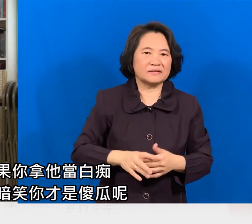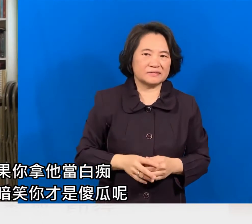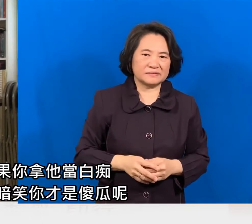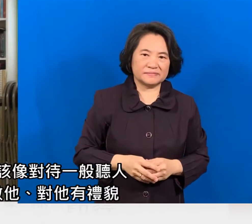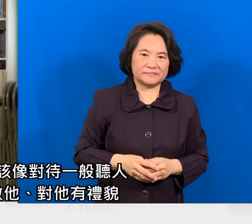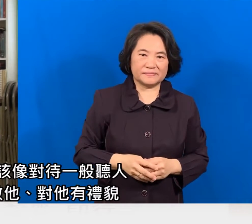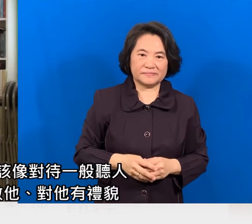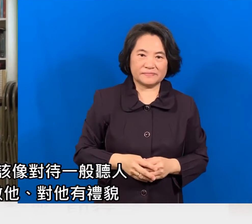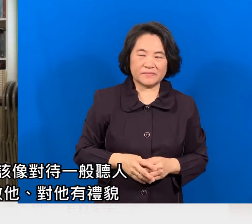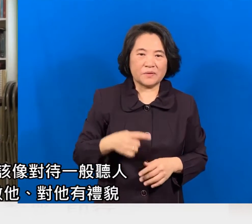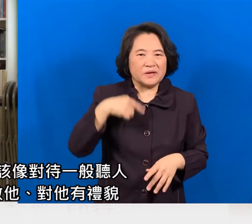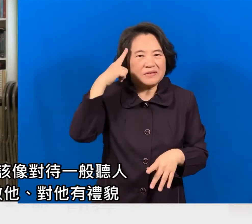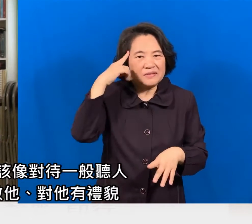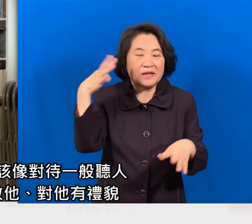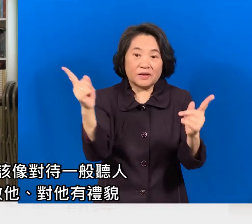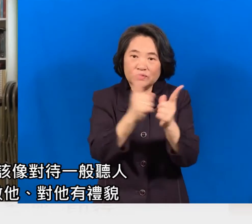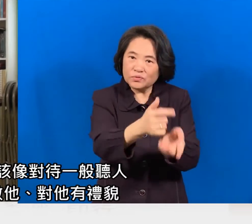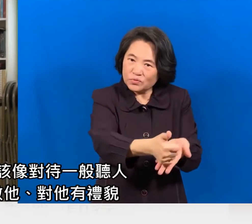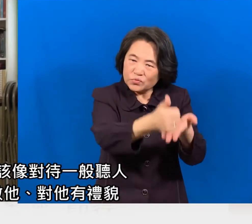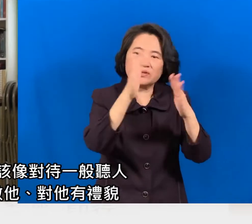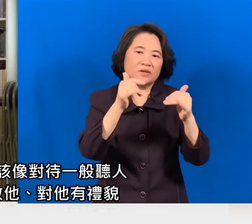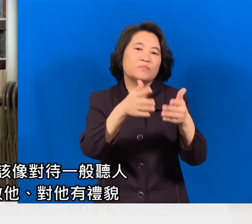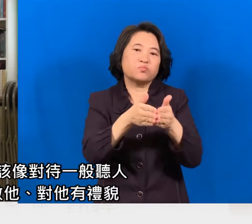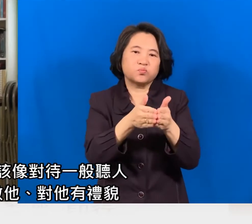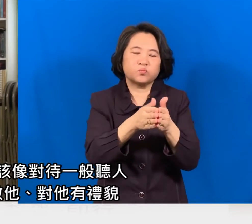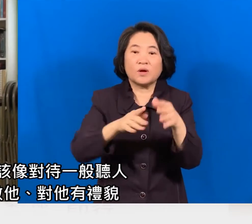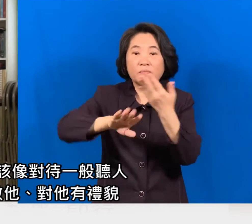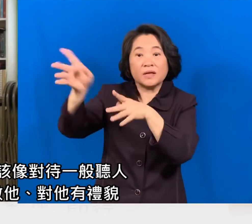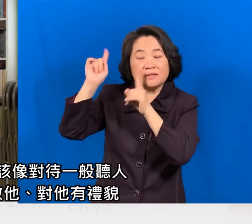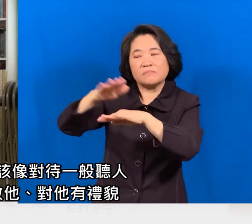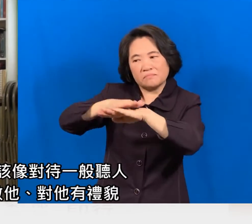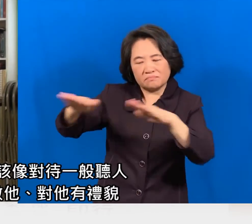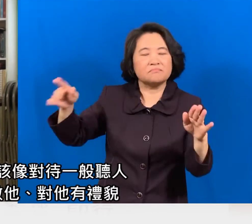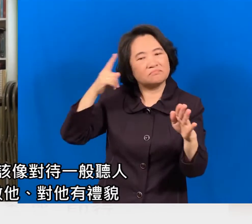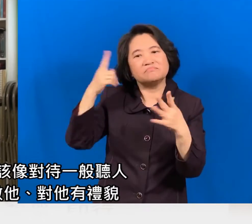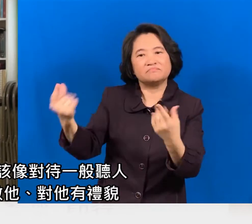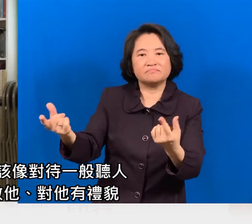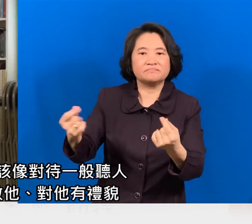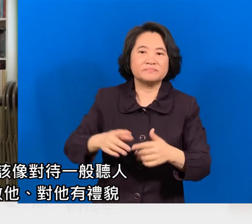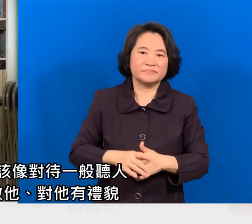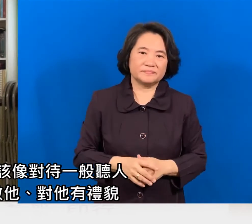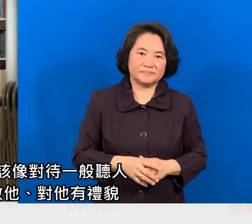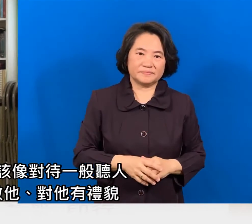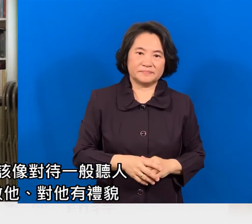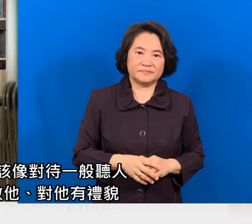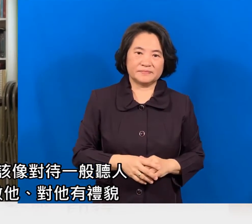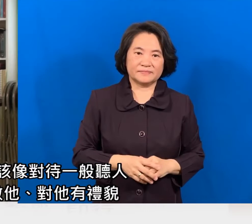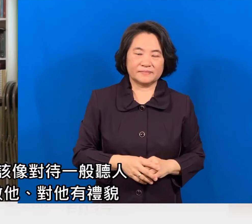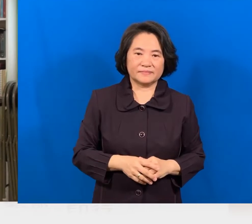one. Therefore, you should treat him with respect and politeness, just as you would an average hearing person.